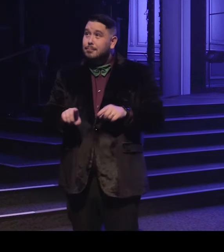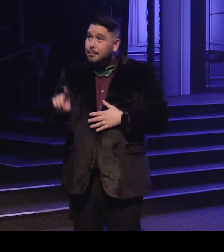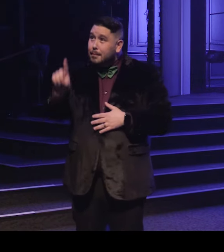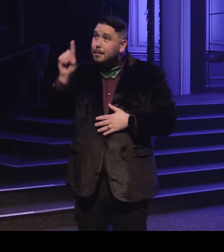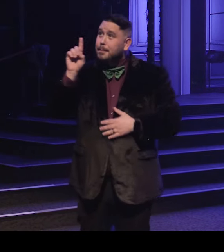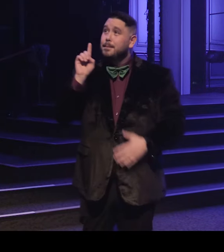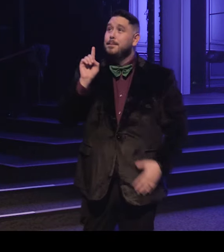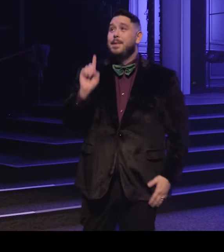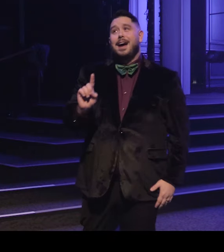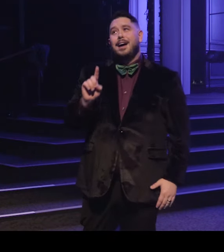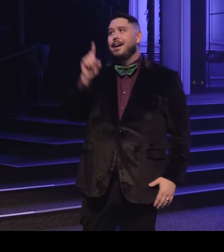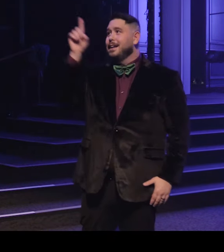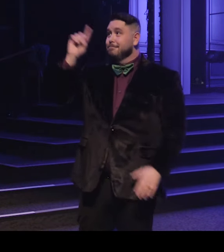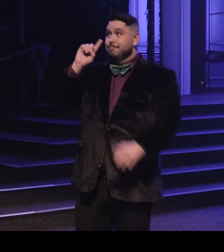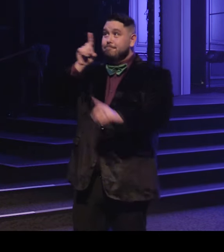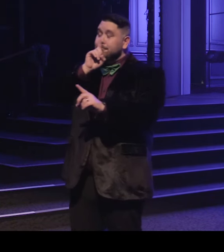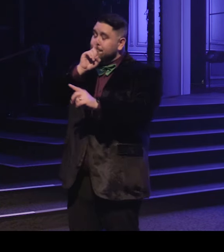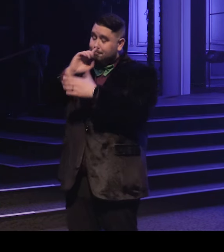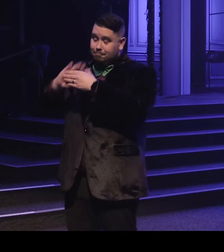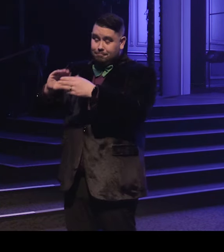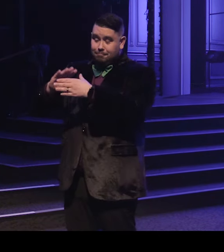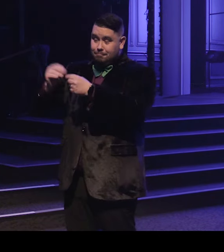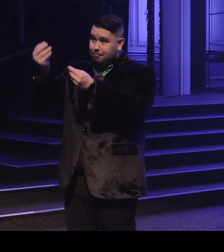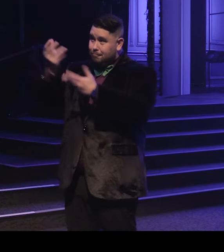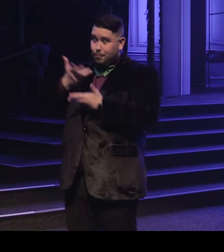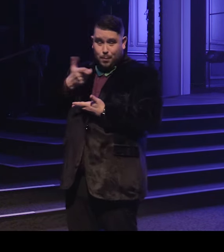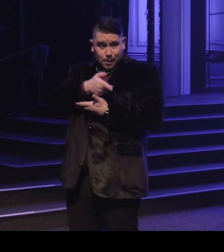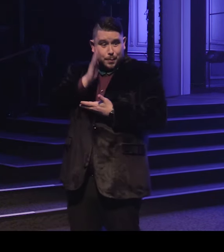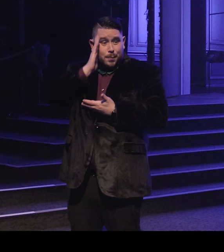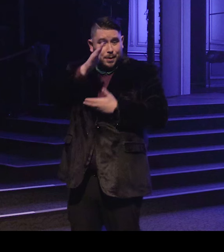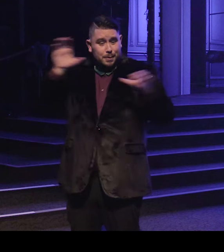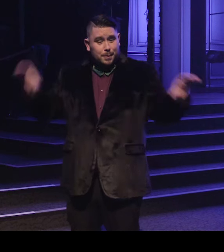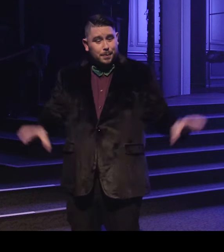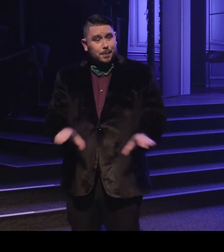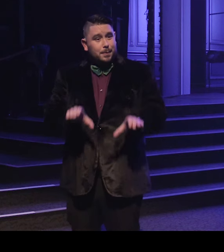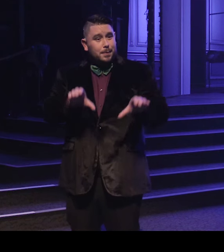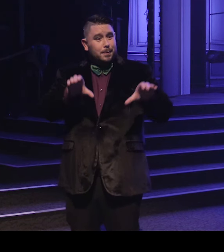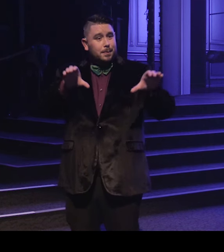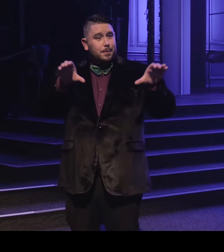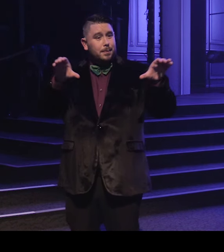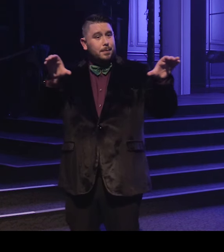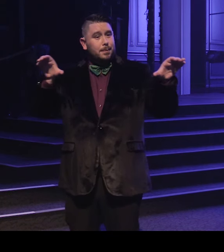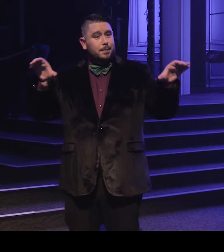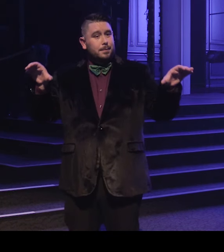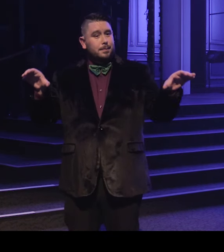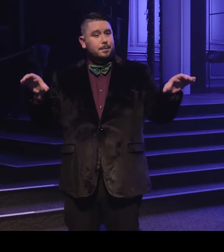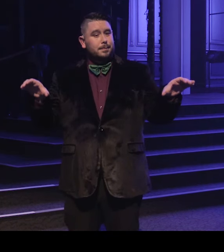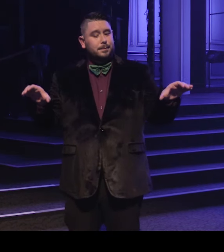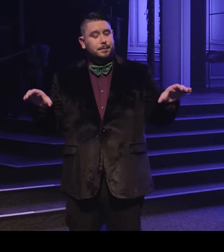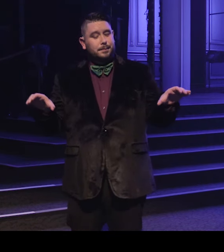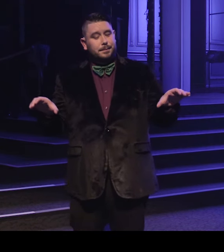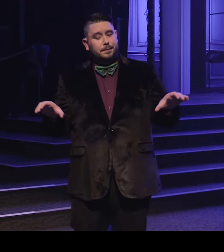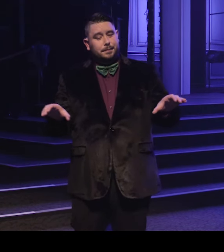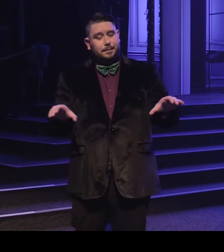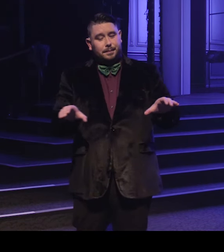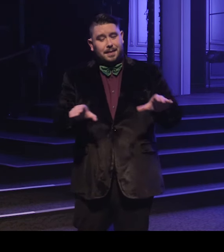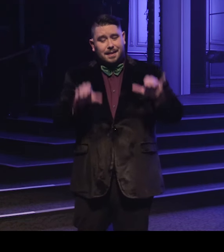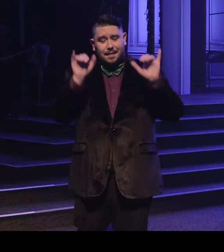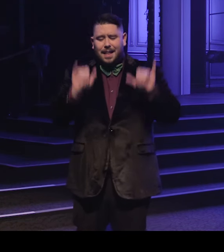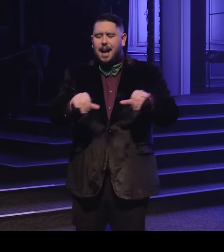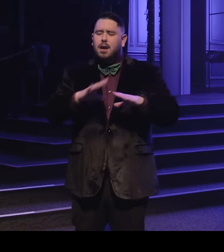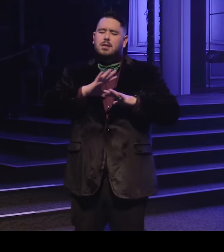sure that he left out what you'd have to do. It's the biggest